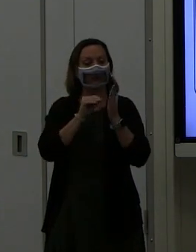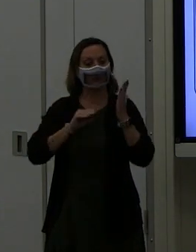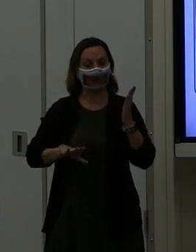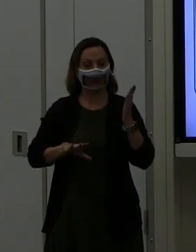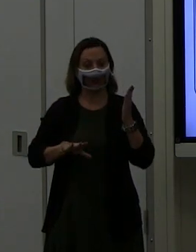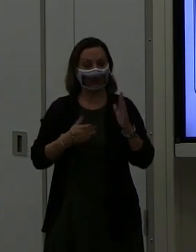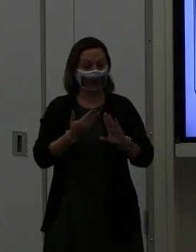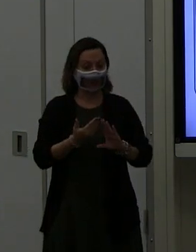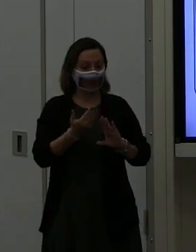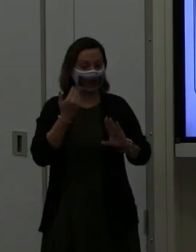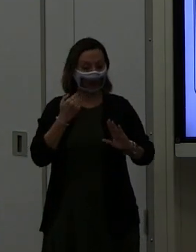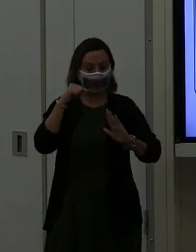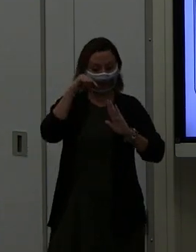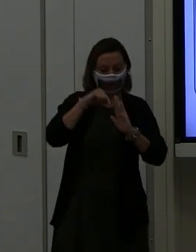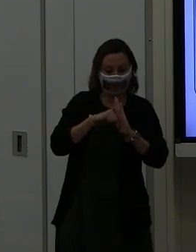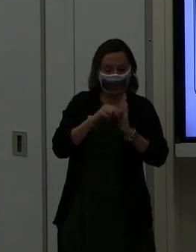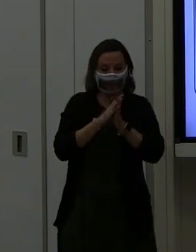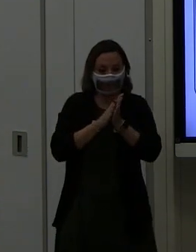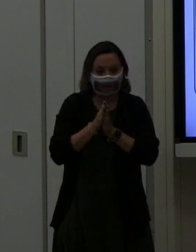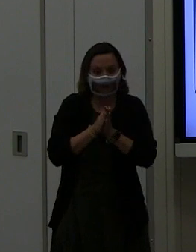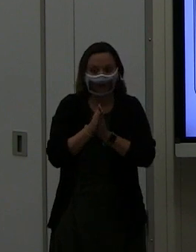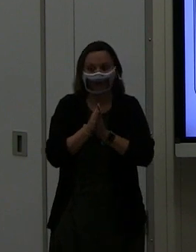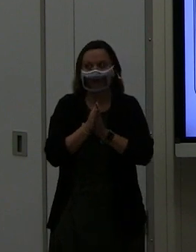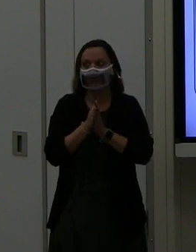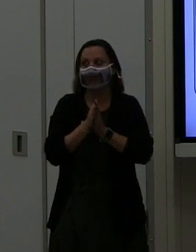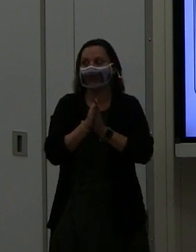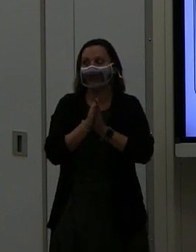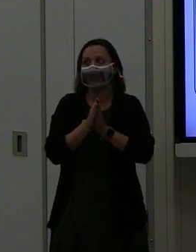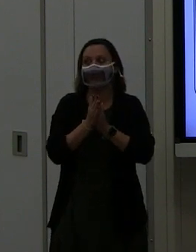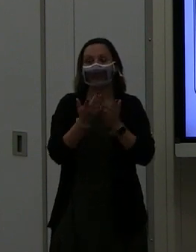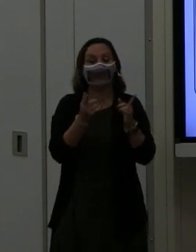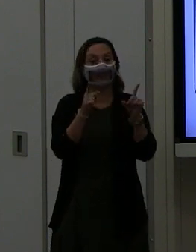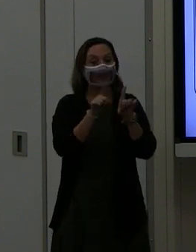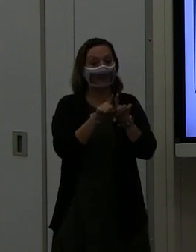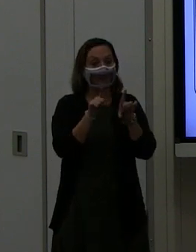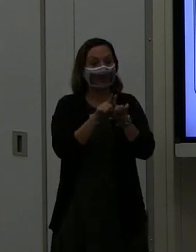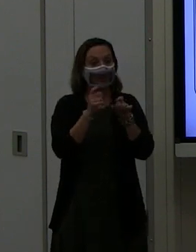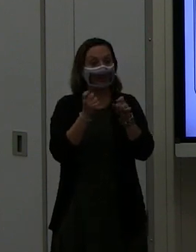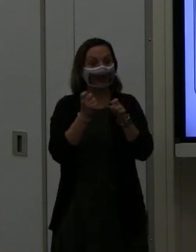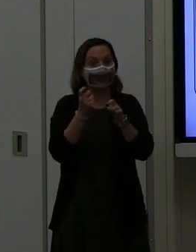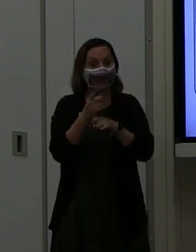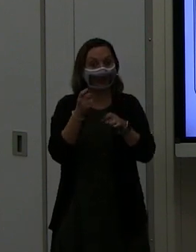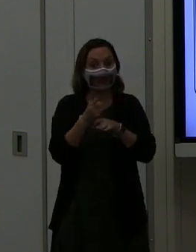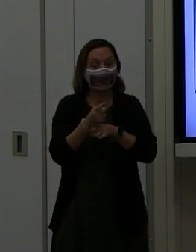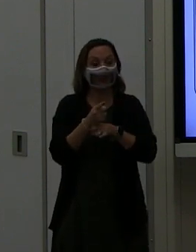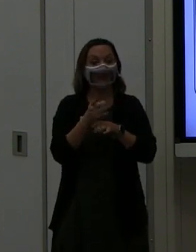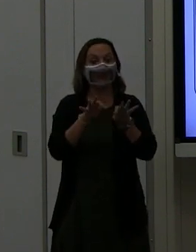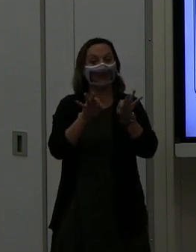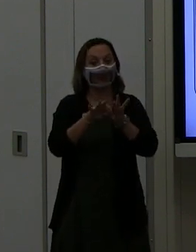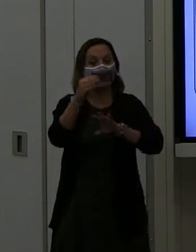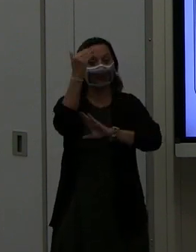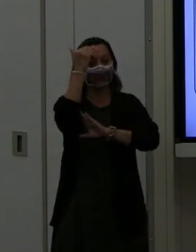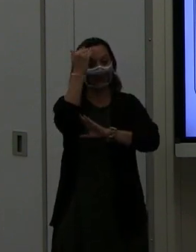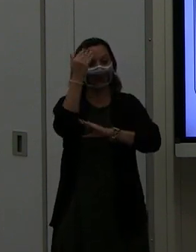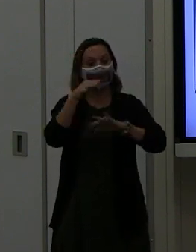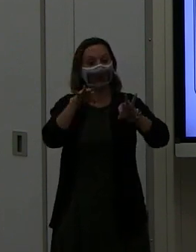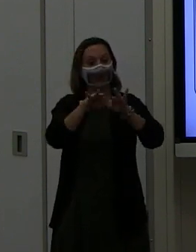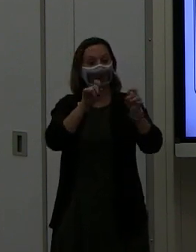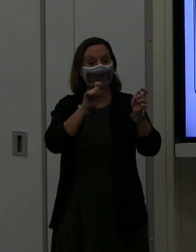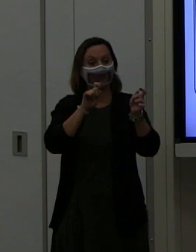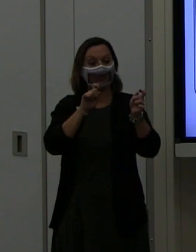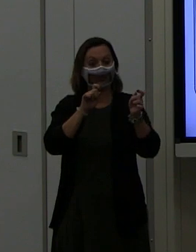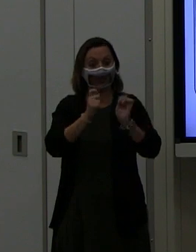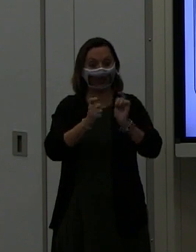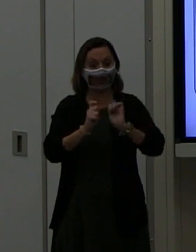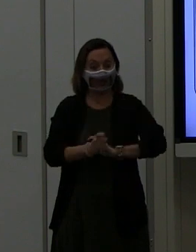Before we dive into the results, it's also, this is becoming an annual slide. It's important to note the significant changes of our state assessment system